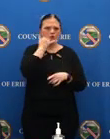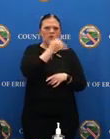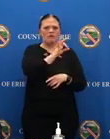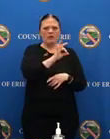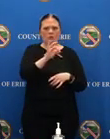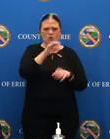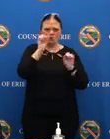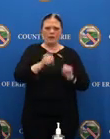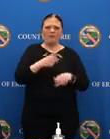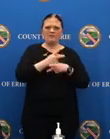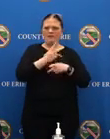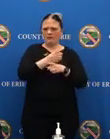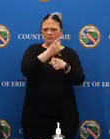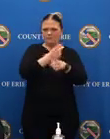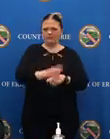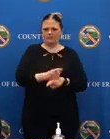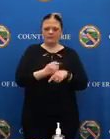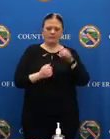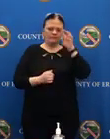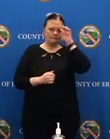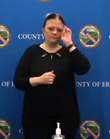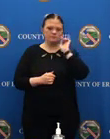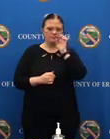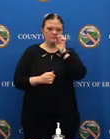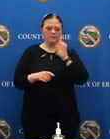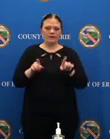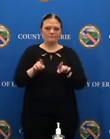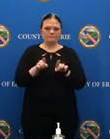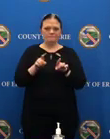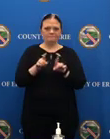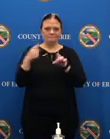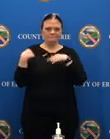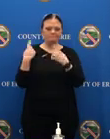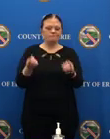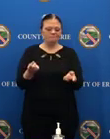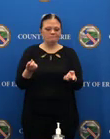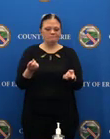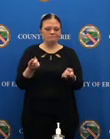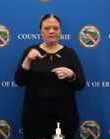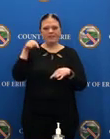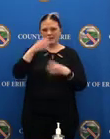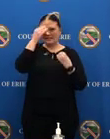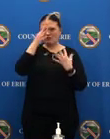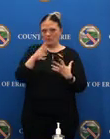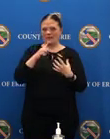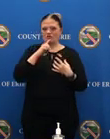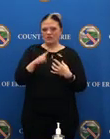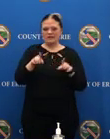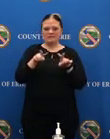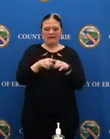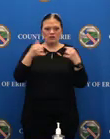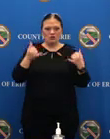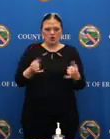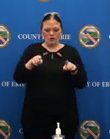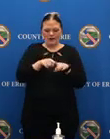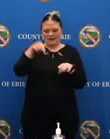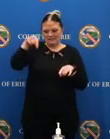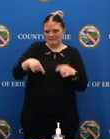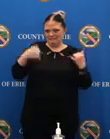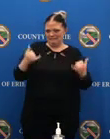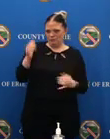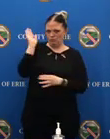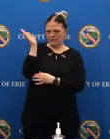appropriately. As usual, the information that's being provided is updated as the time it was added to the presentation,